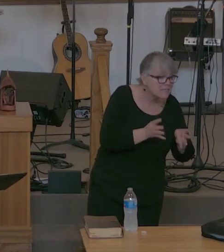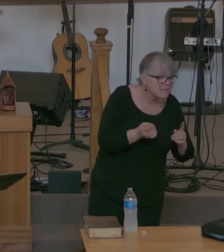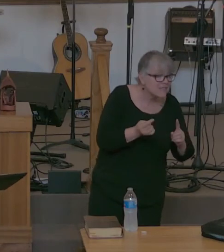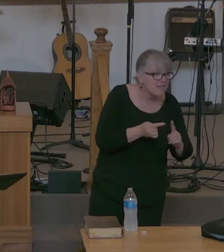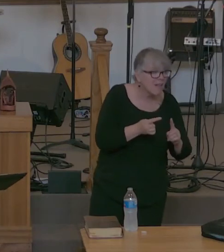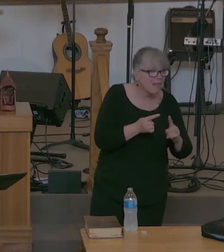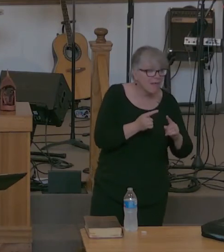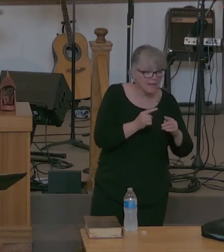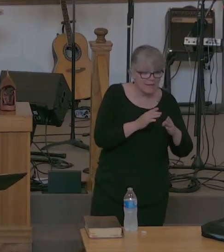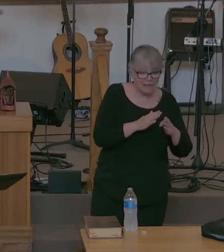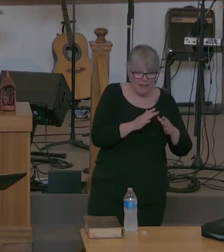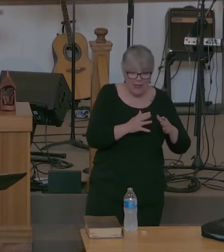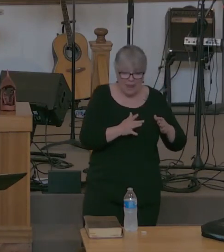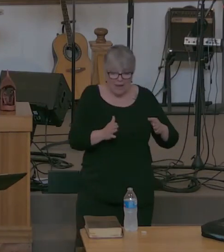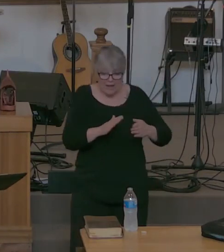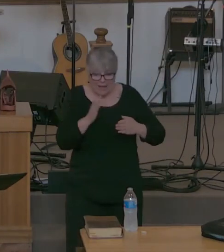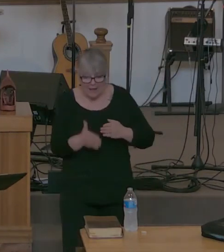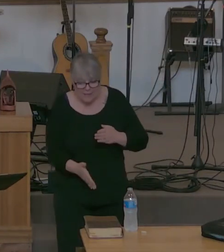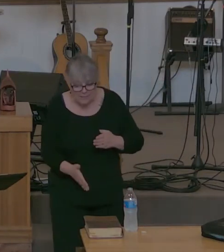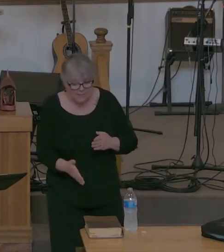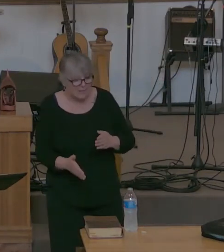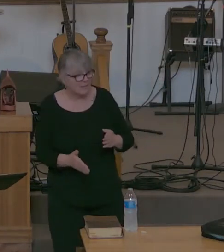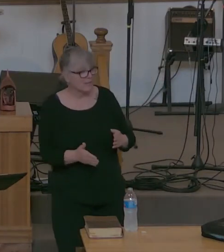out and then calls right back.